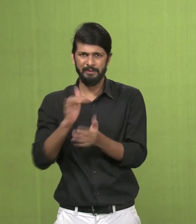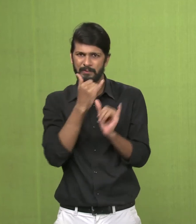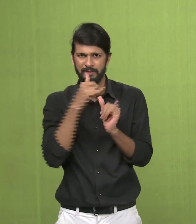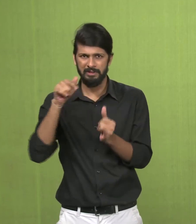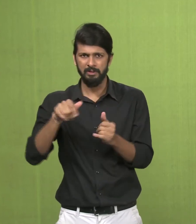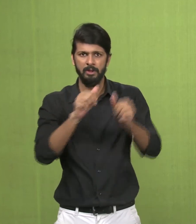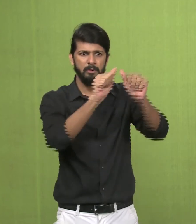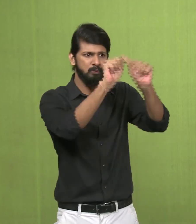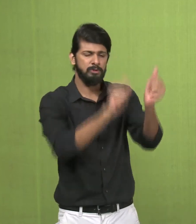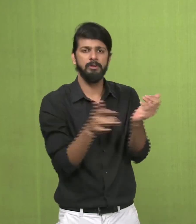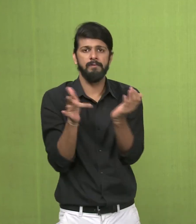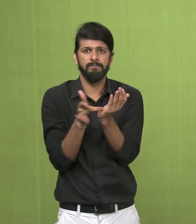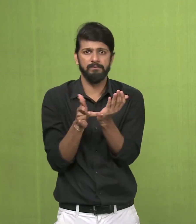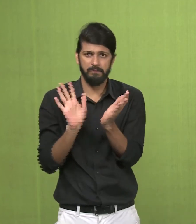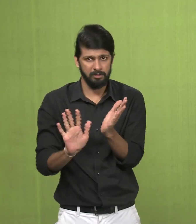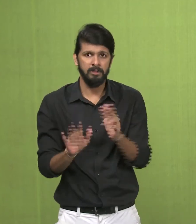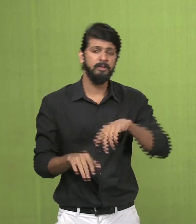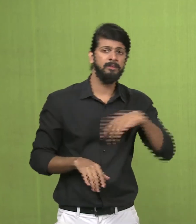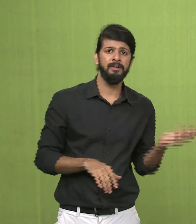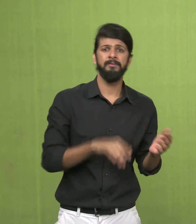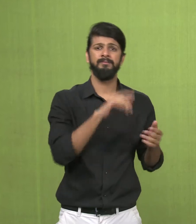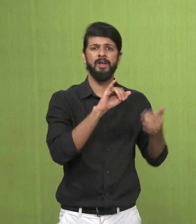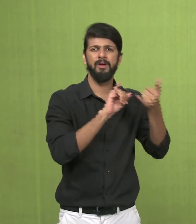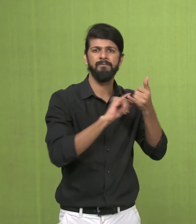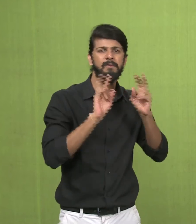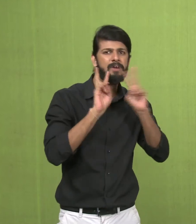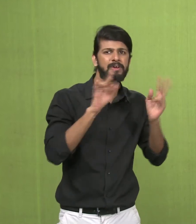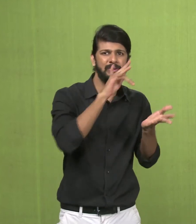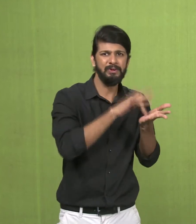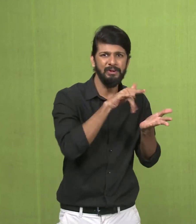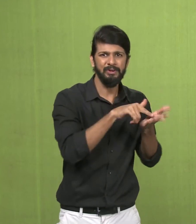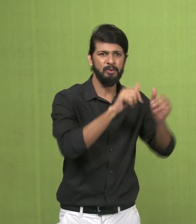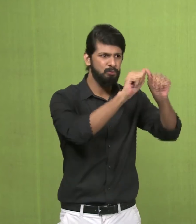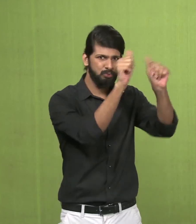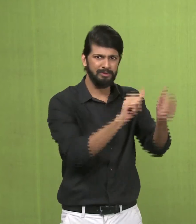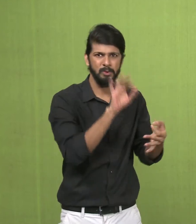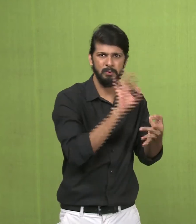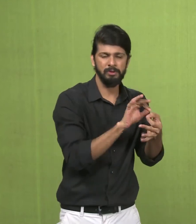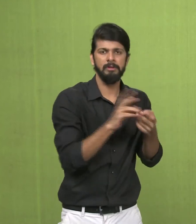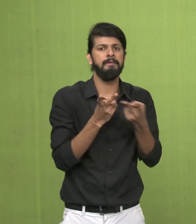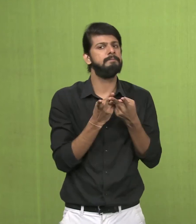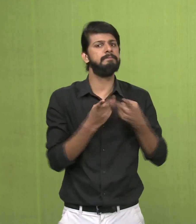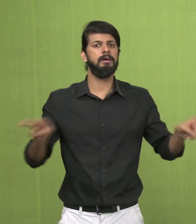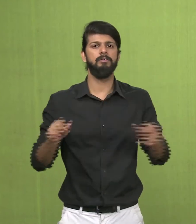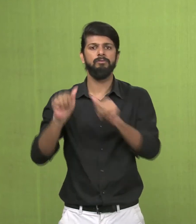The technique of Mathura Buddha and Sarnath Buddha was